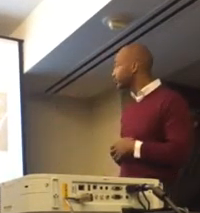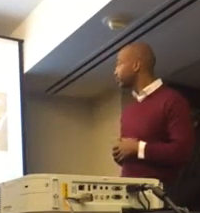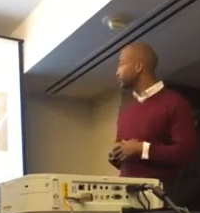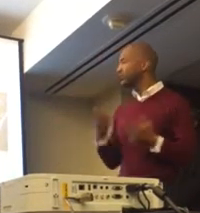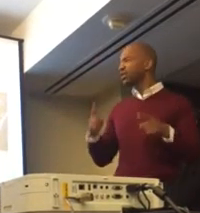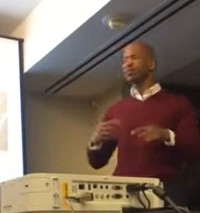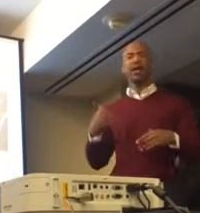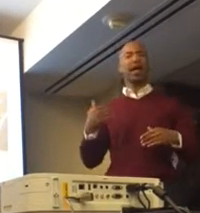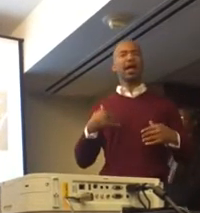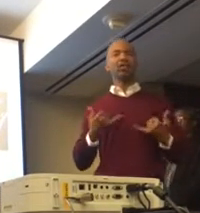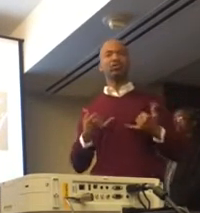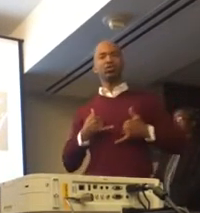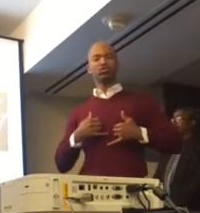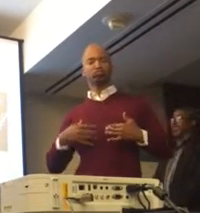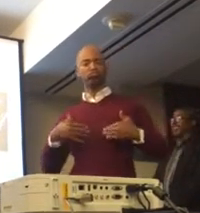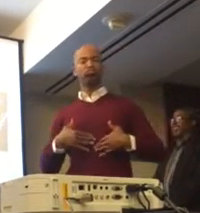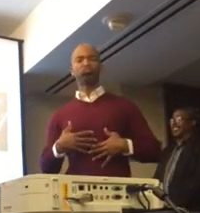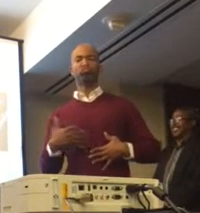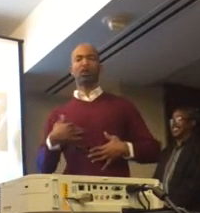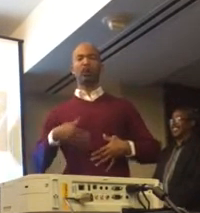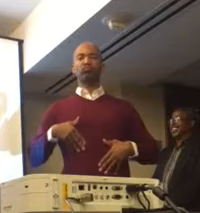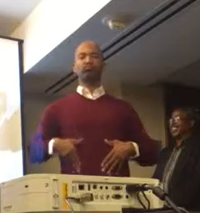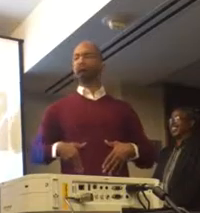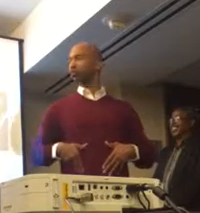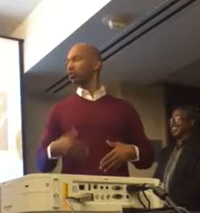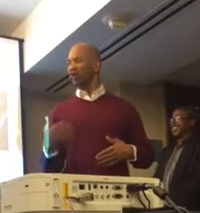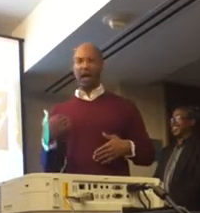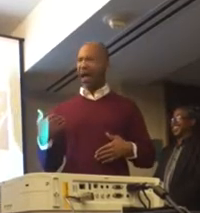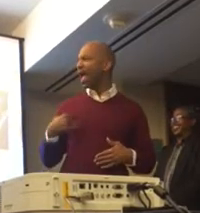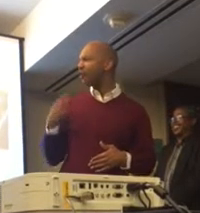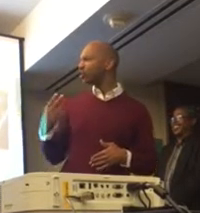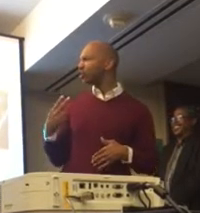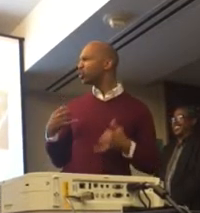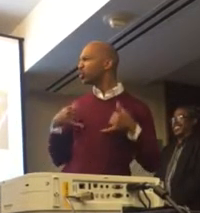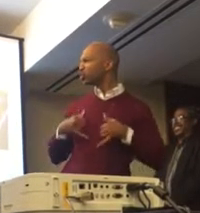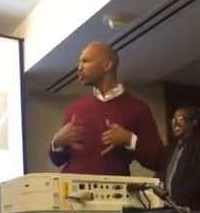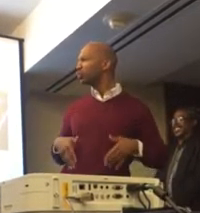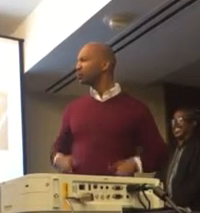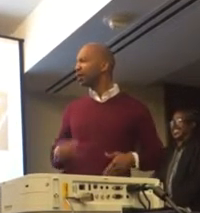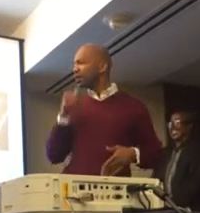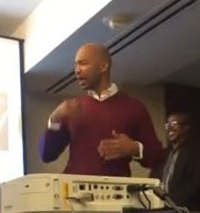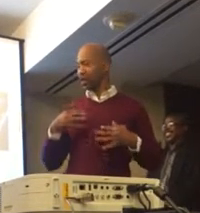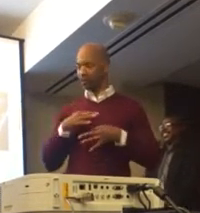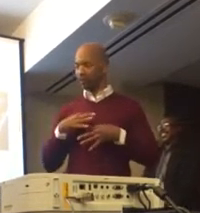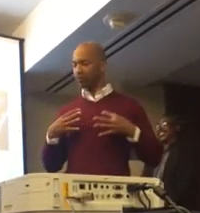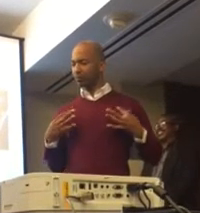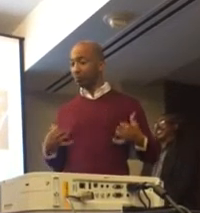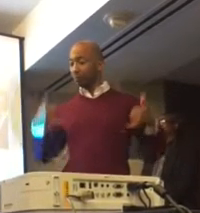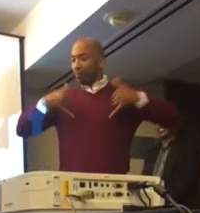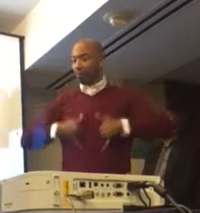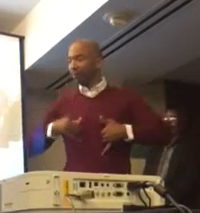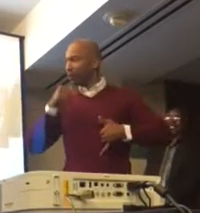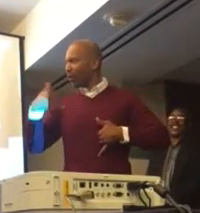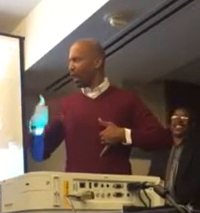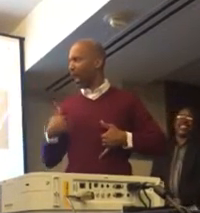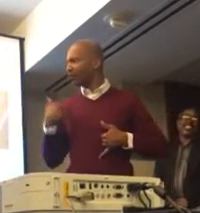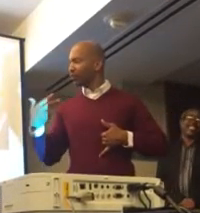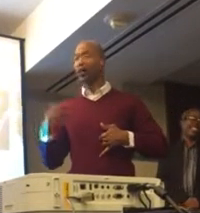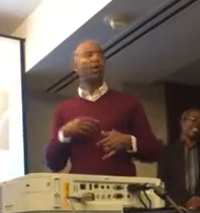suit. He had his, I only got 2 pieces today. It looks 3. I'm sorry, but he